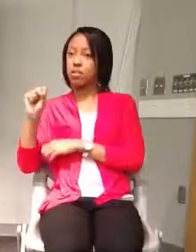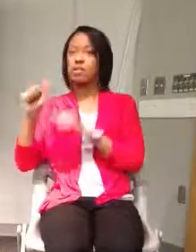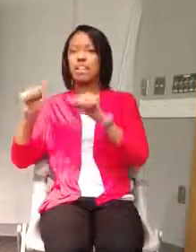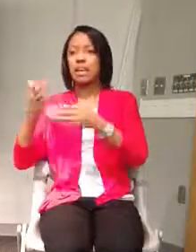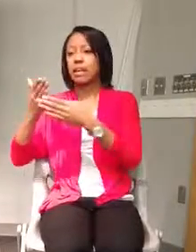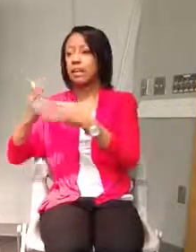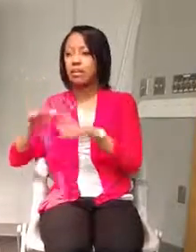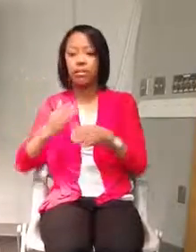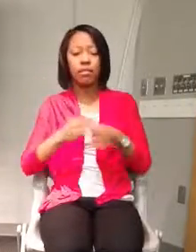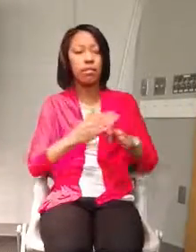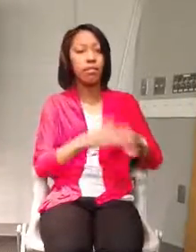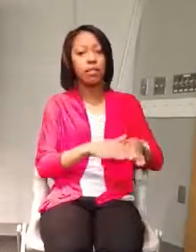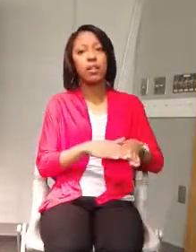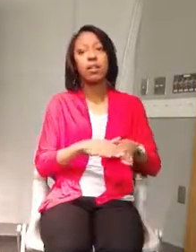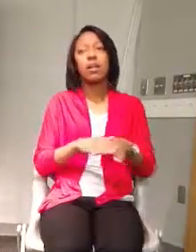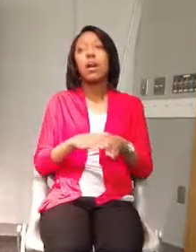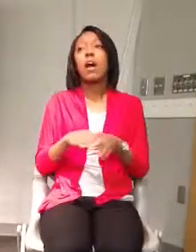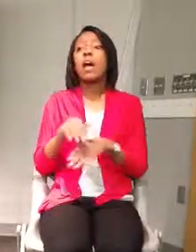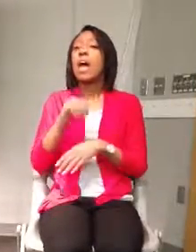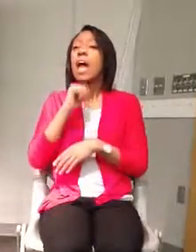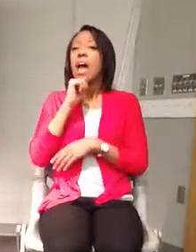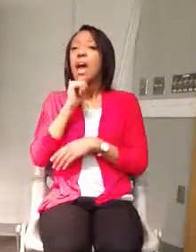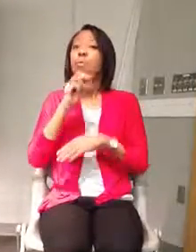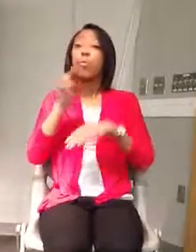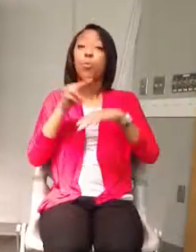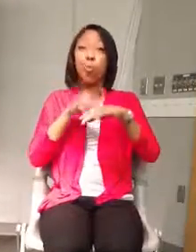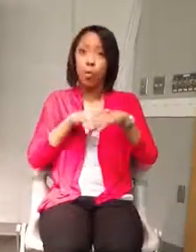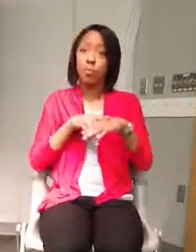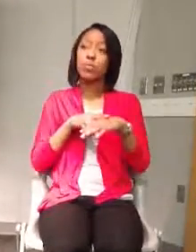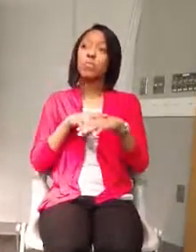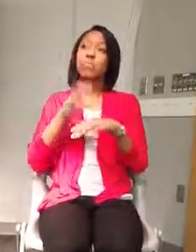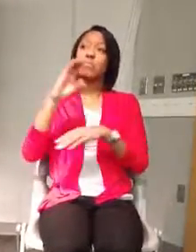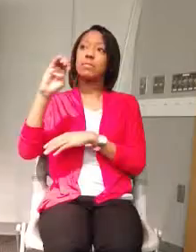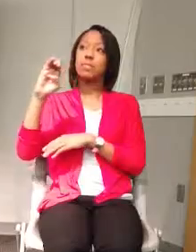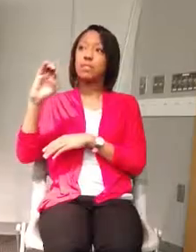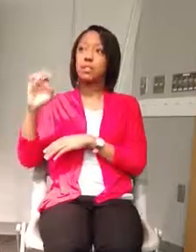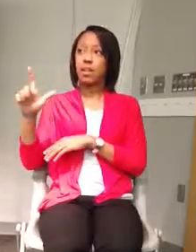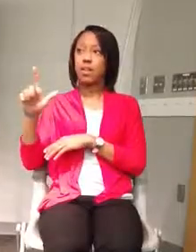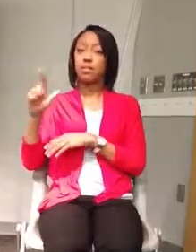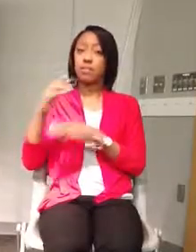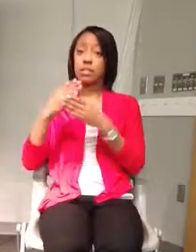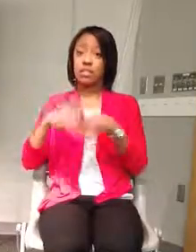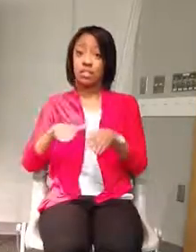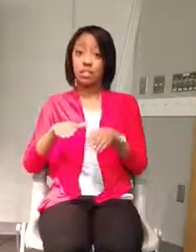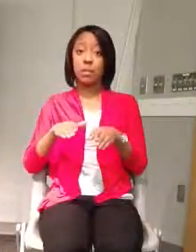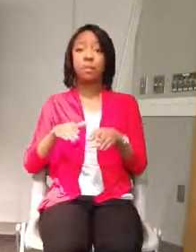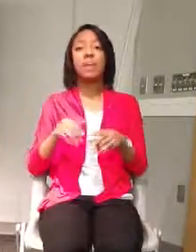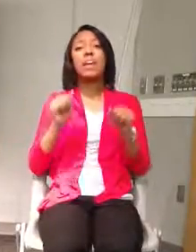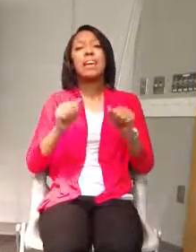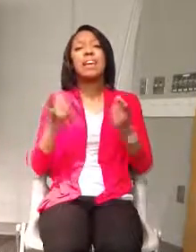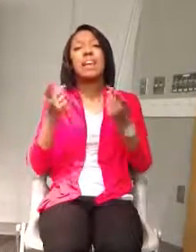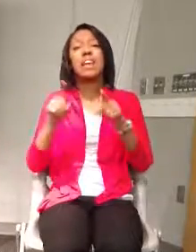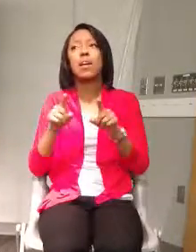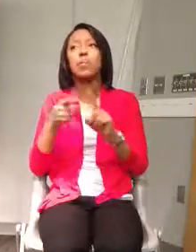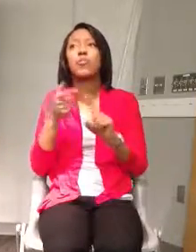Abnormal cell division can be caused by a series of genetic or